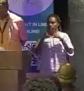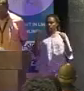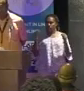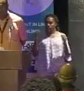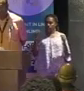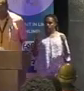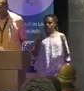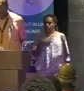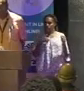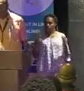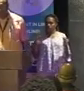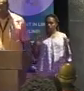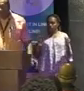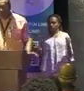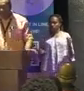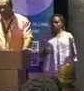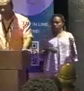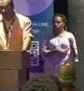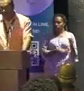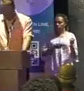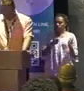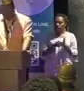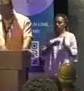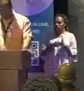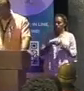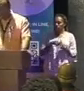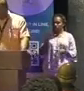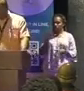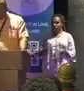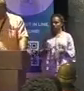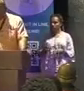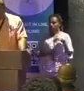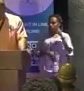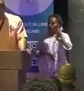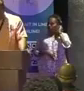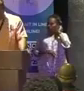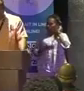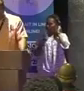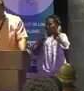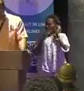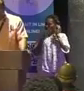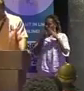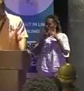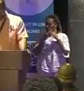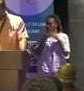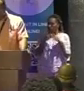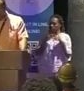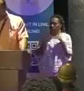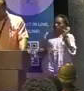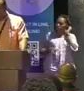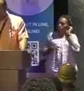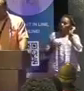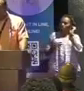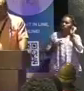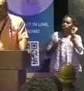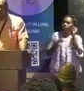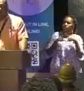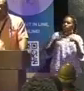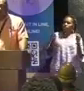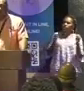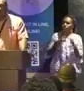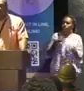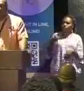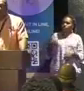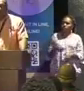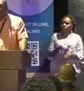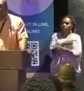blow. So with the one you got some threshold, not threshold, but they got time frame. When will these people